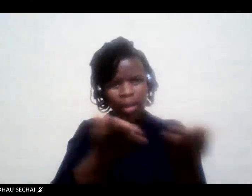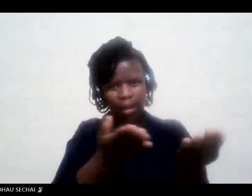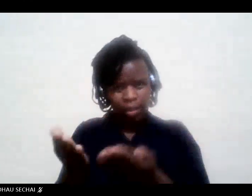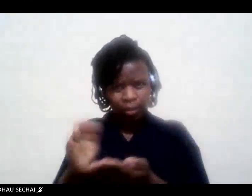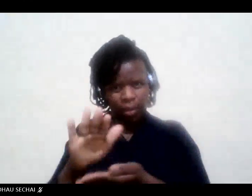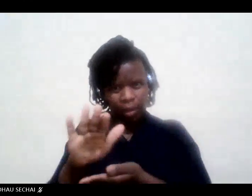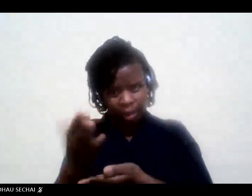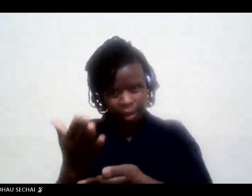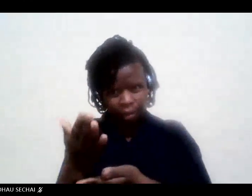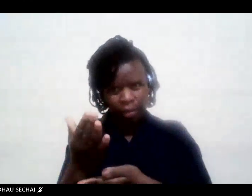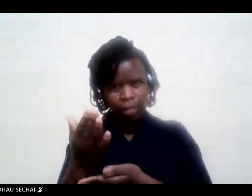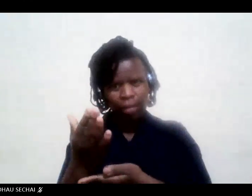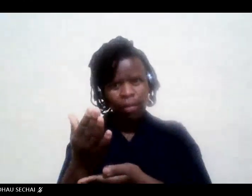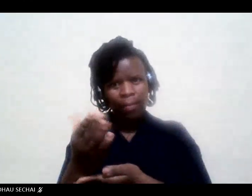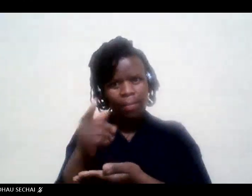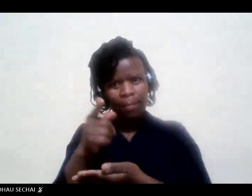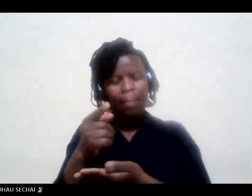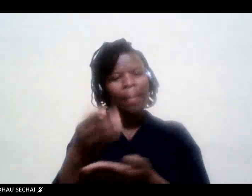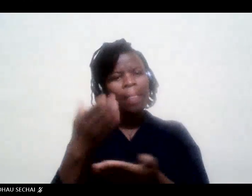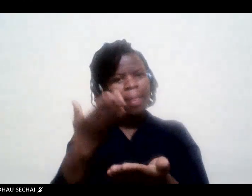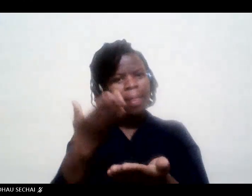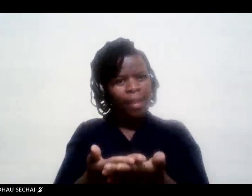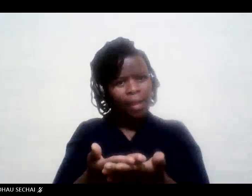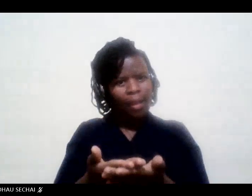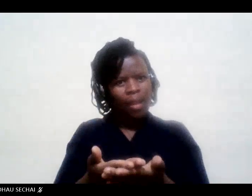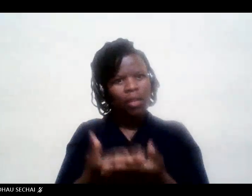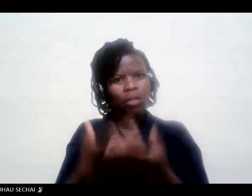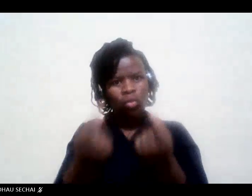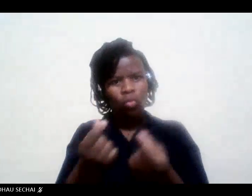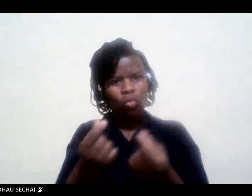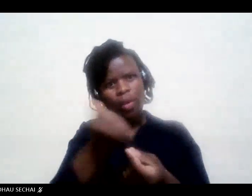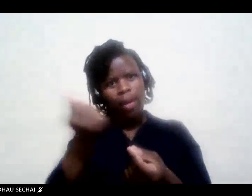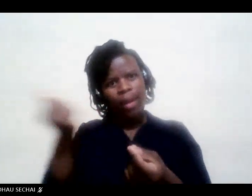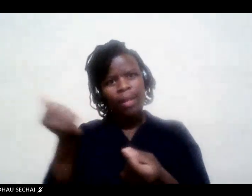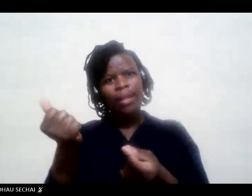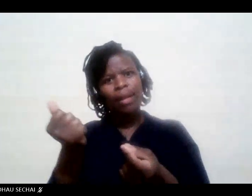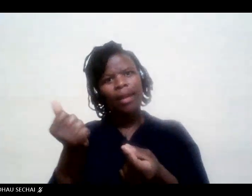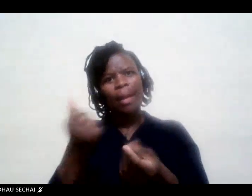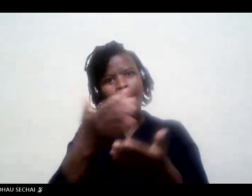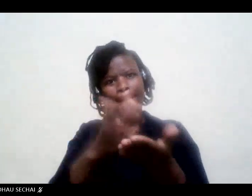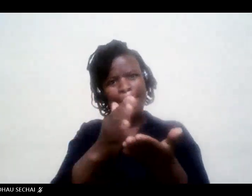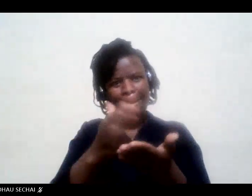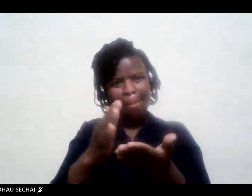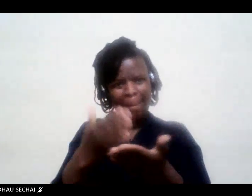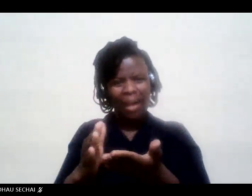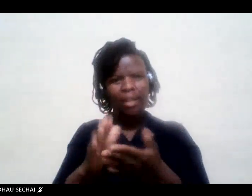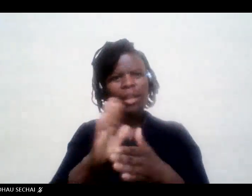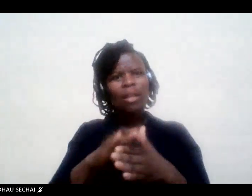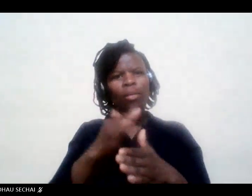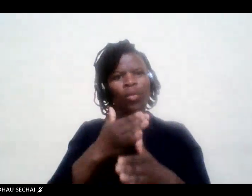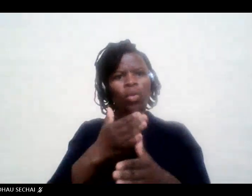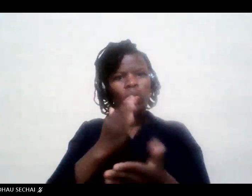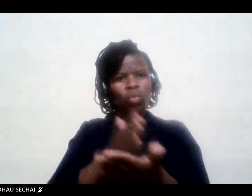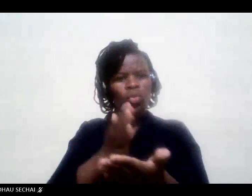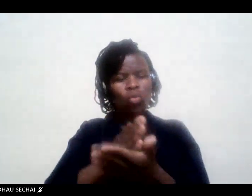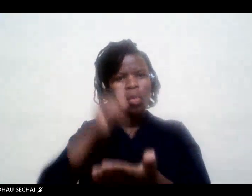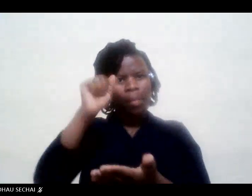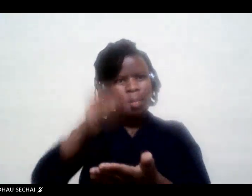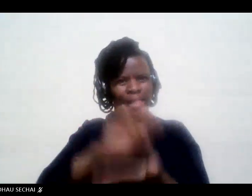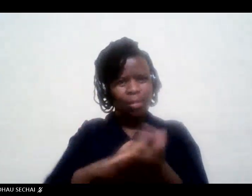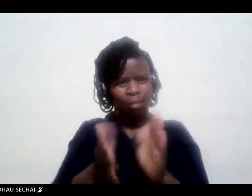other parts of medicine if they want to be so much into, because we need to be realistic. There are it's called a disability because